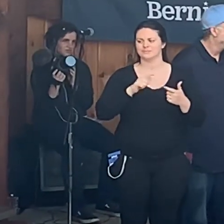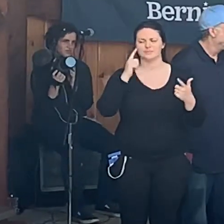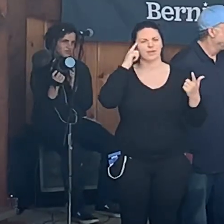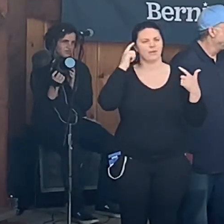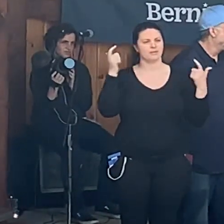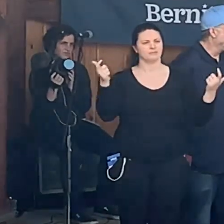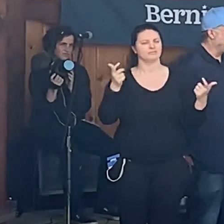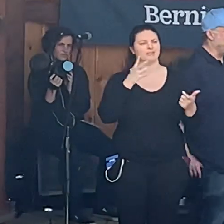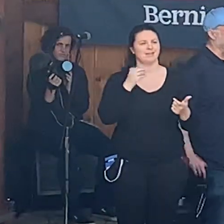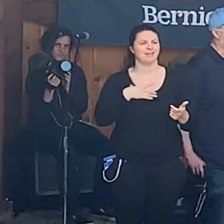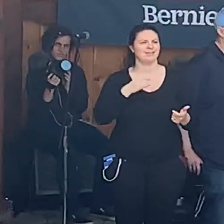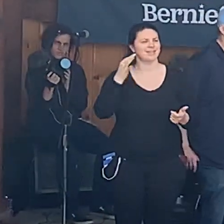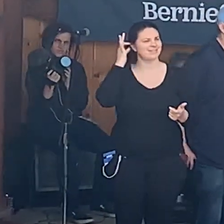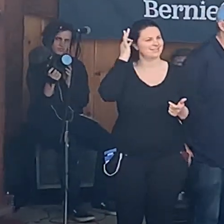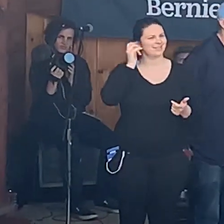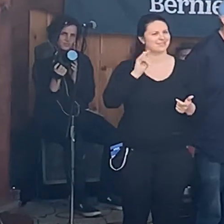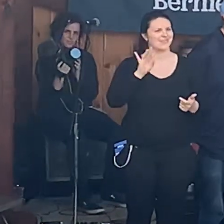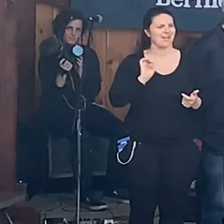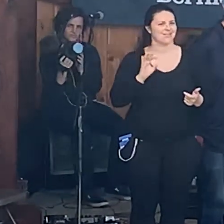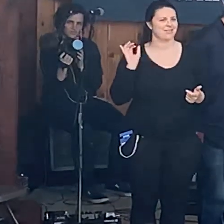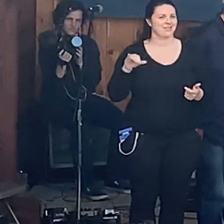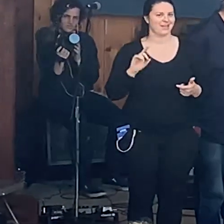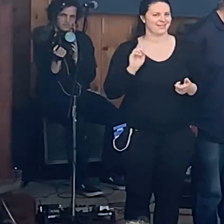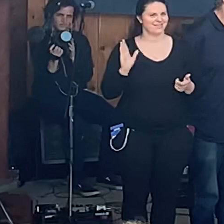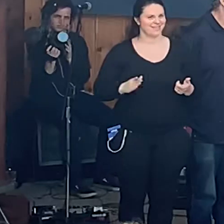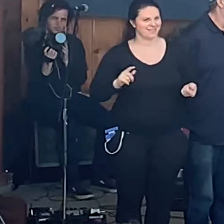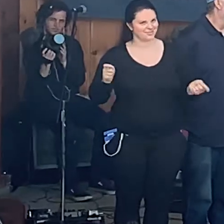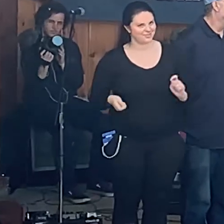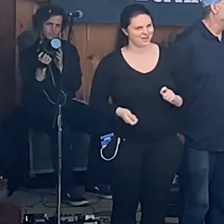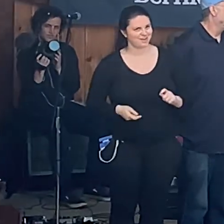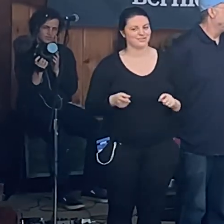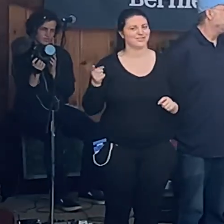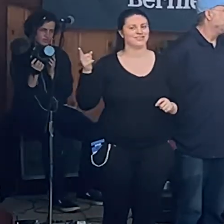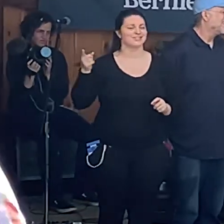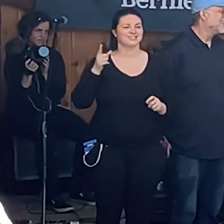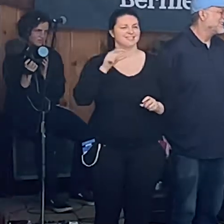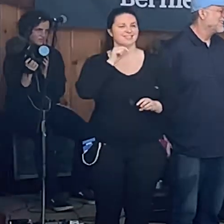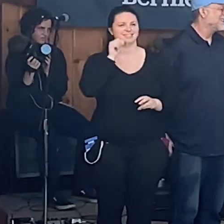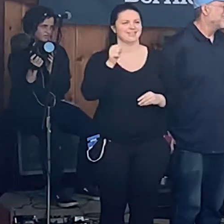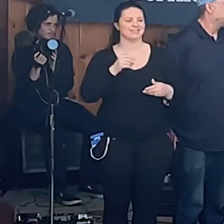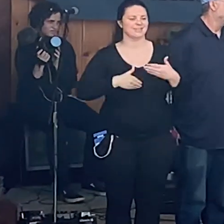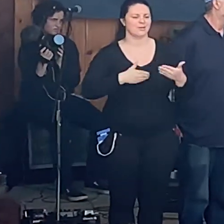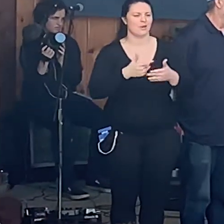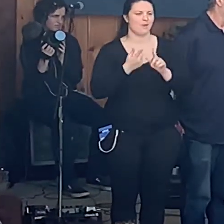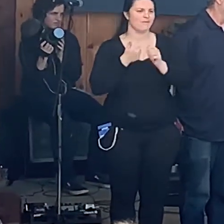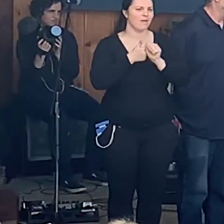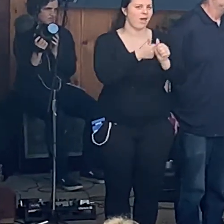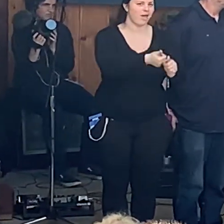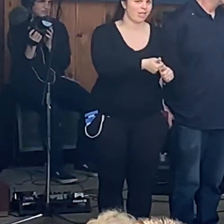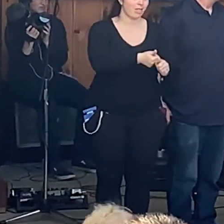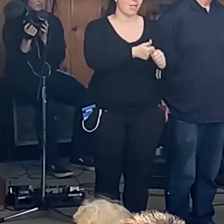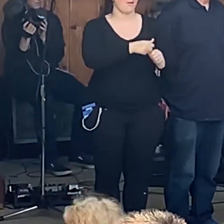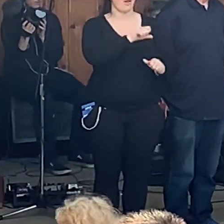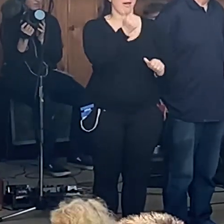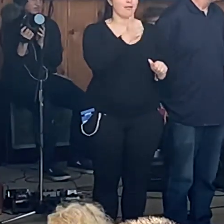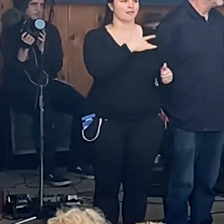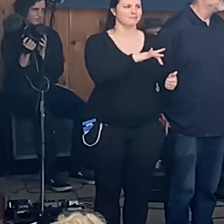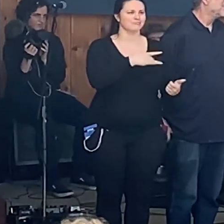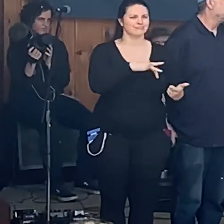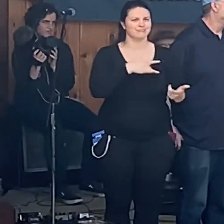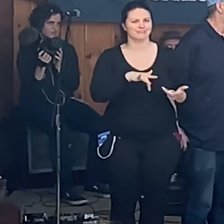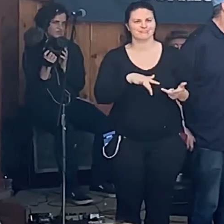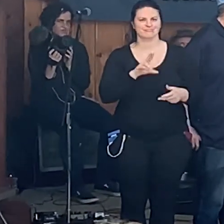never wavers either. He doesn't go with the trends. He sets the trends.